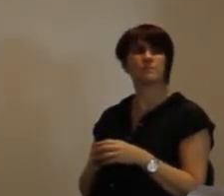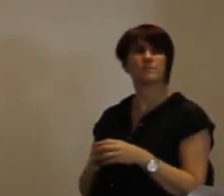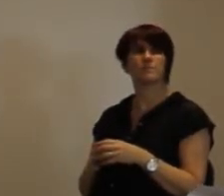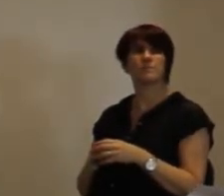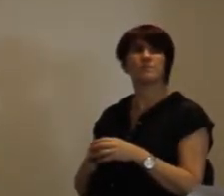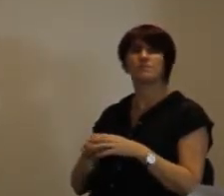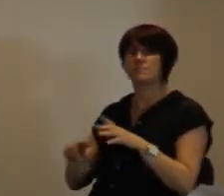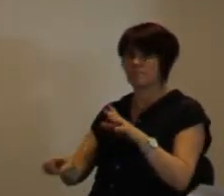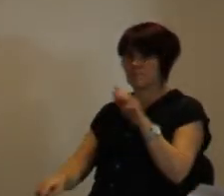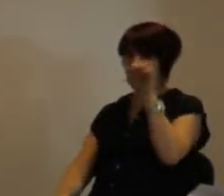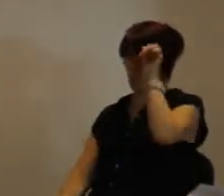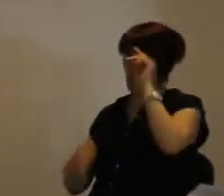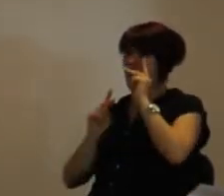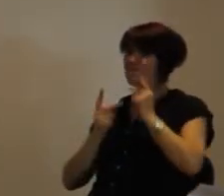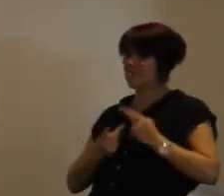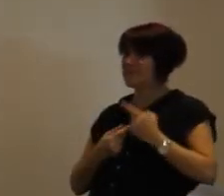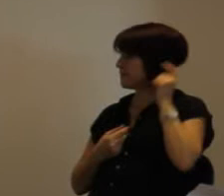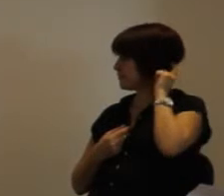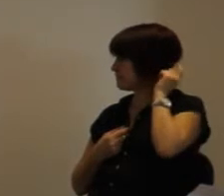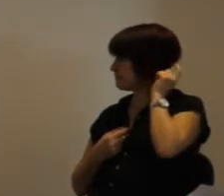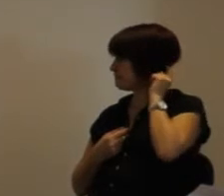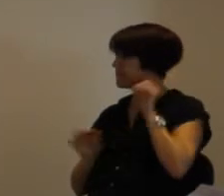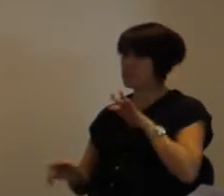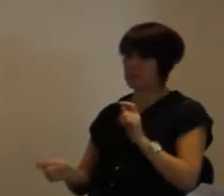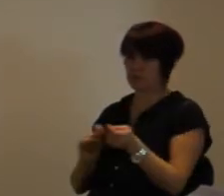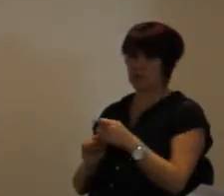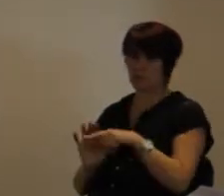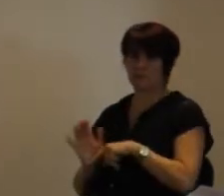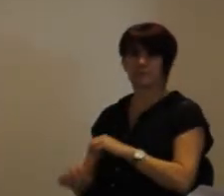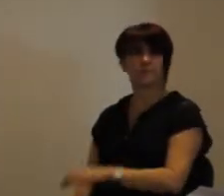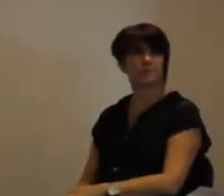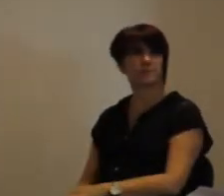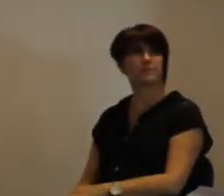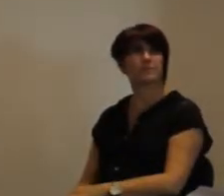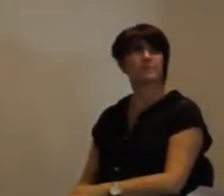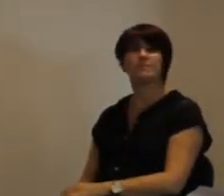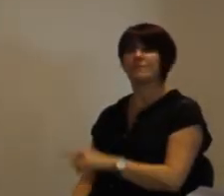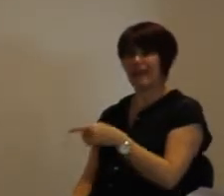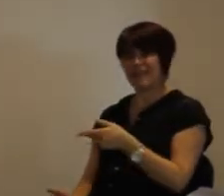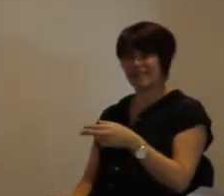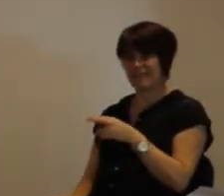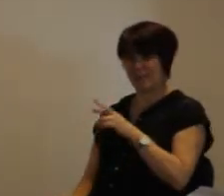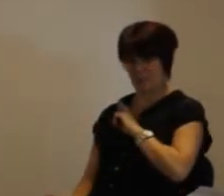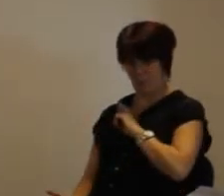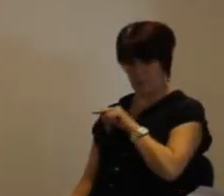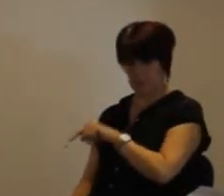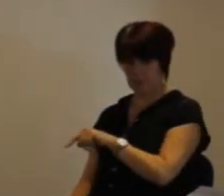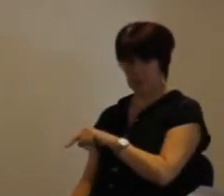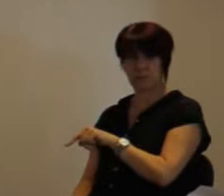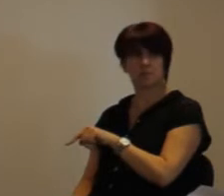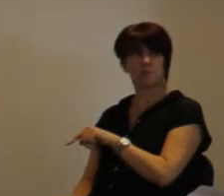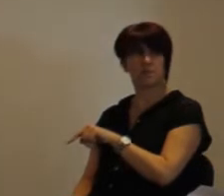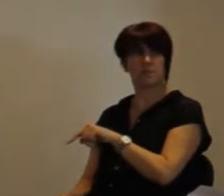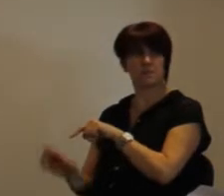coming, that's one of the things I'm going to come to see you about. Okay, so that's the purpose of reasonable adjustments, an overview of the purpose.